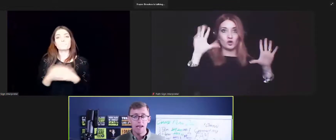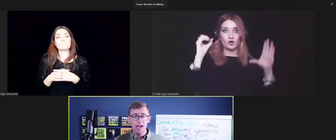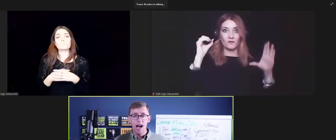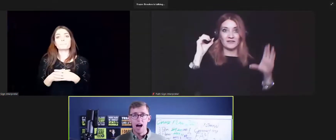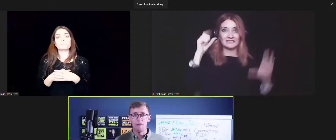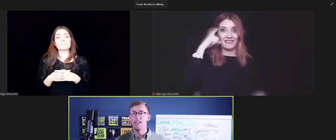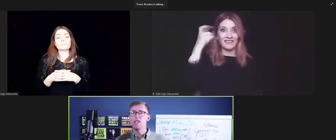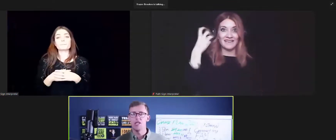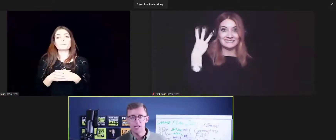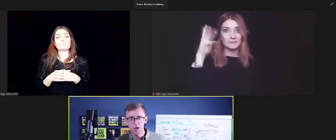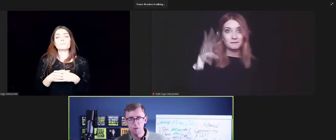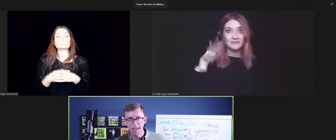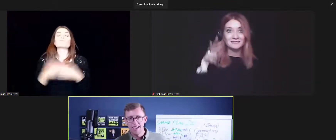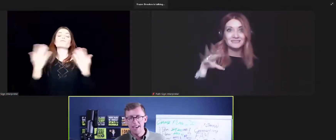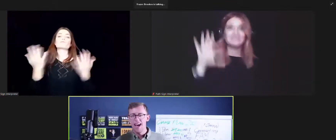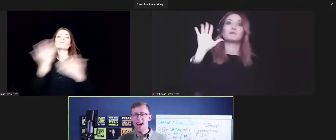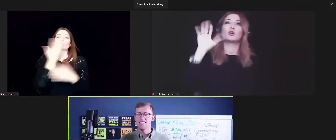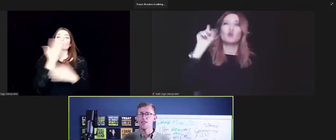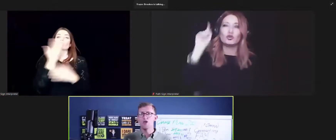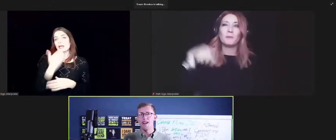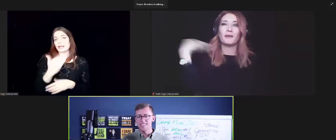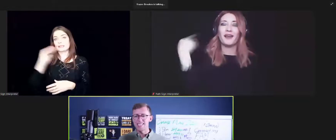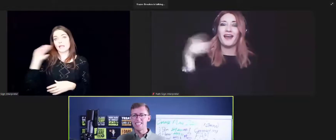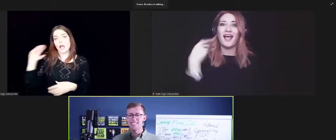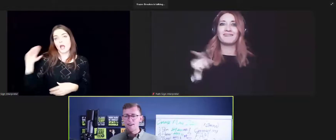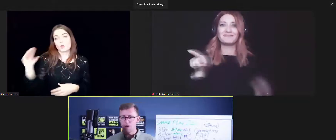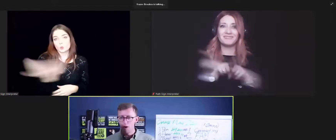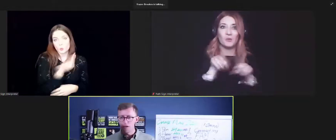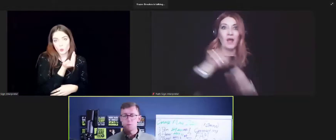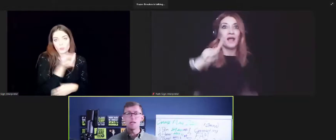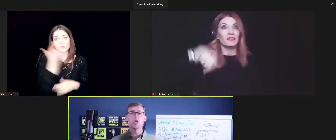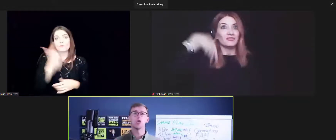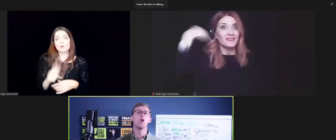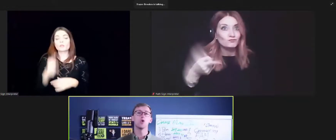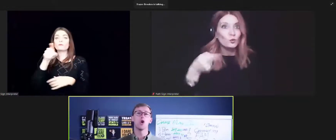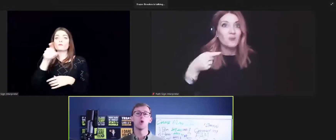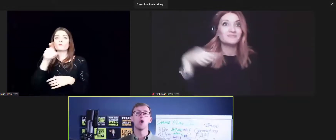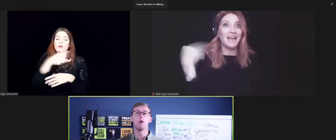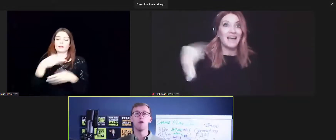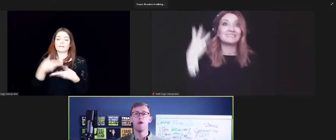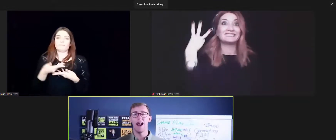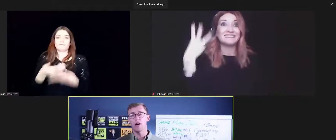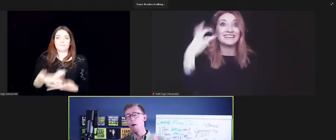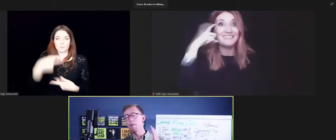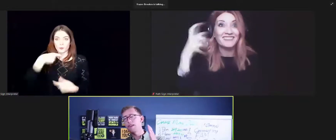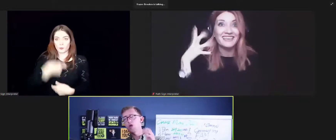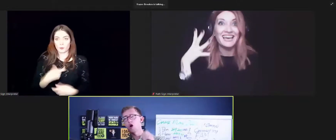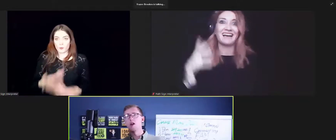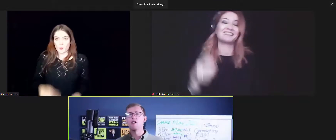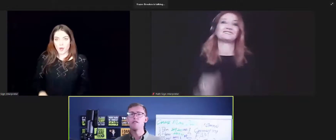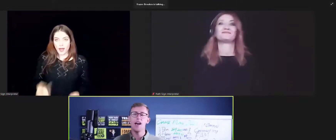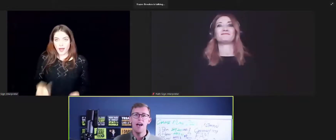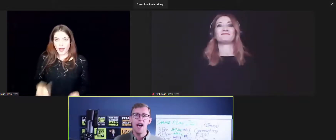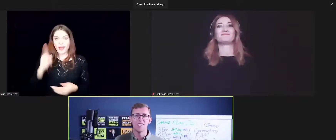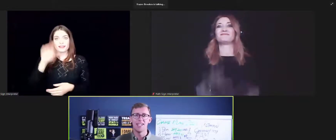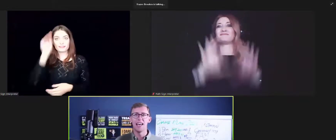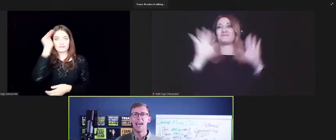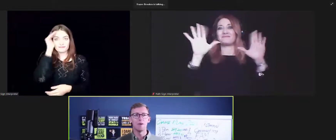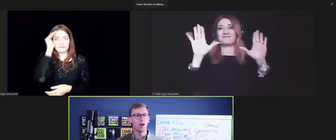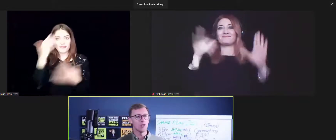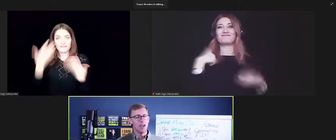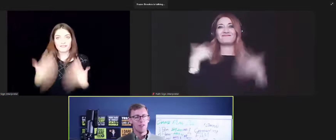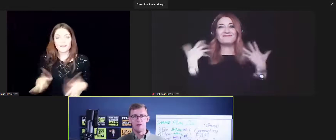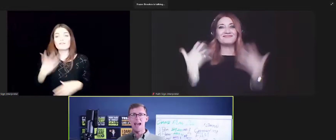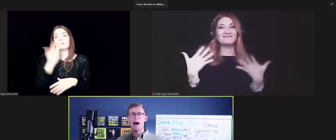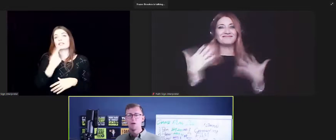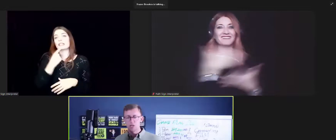me, for listening to me, to the translators and everyone. This has been so much fun, and I can't believe so many of you are still here with